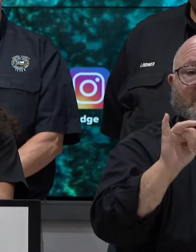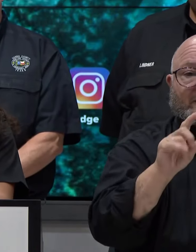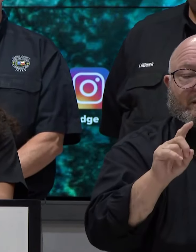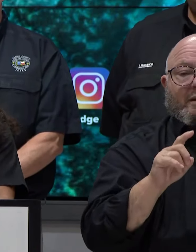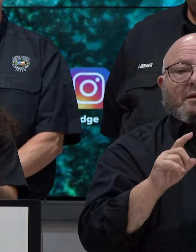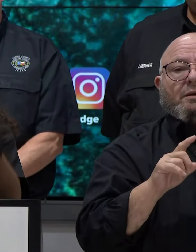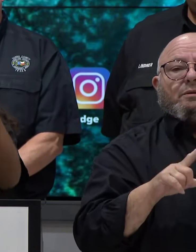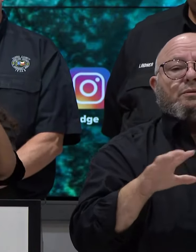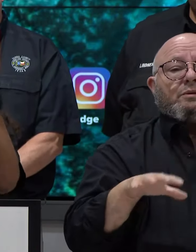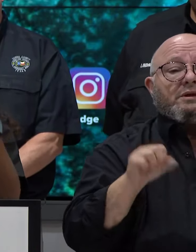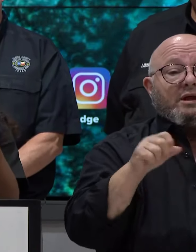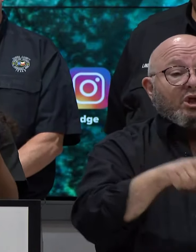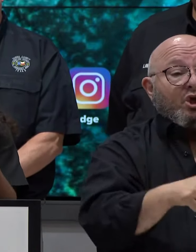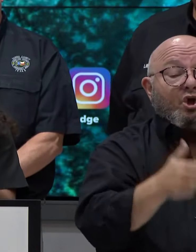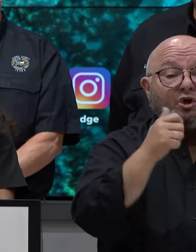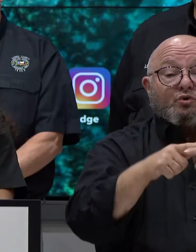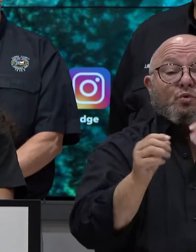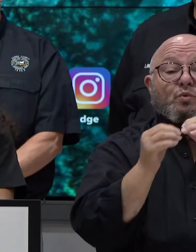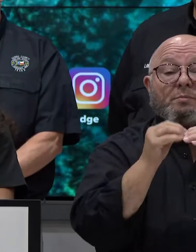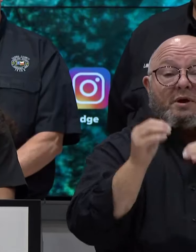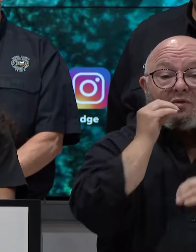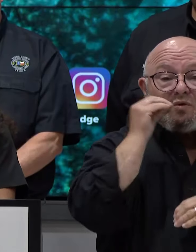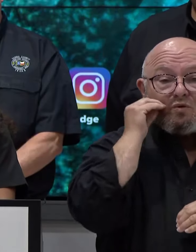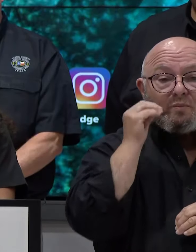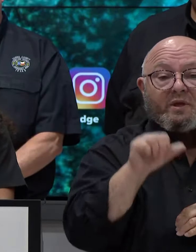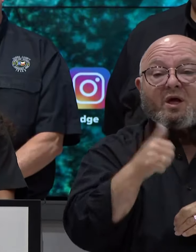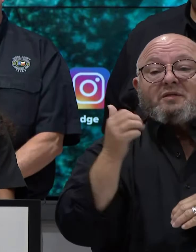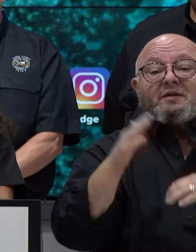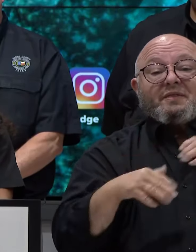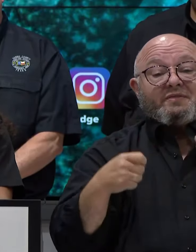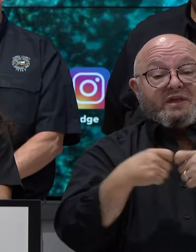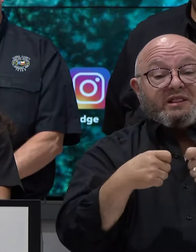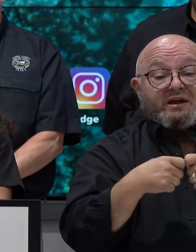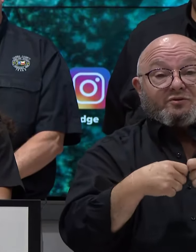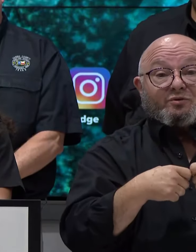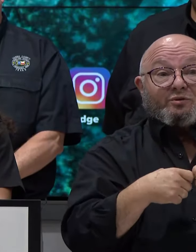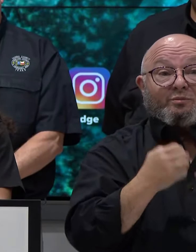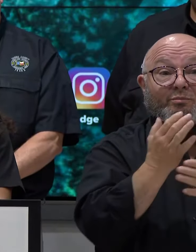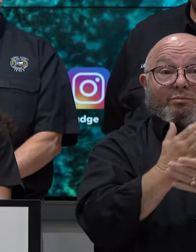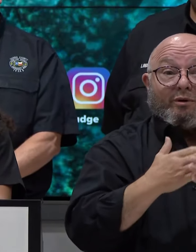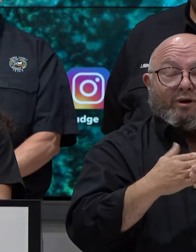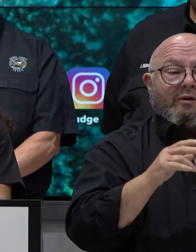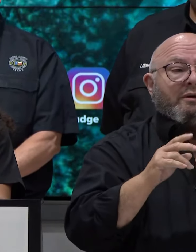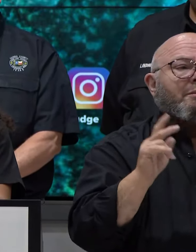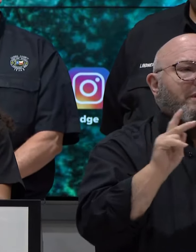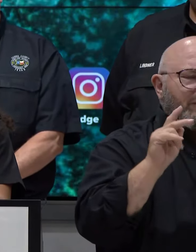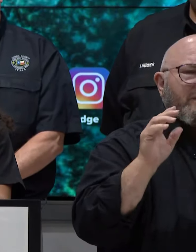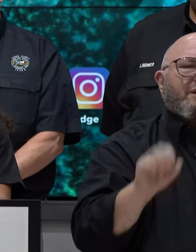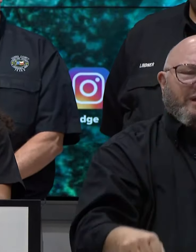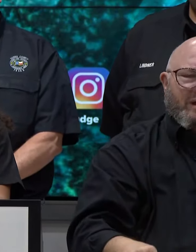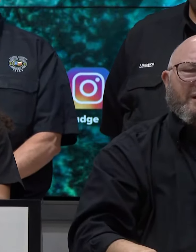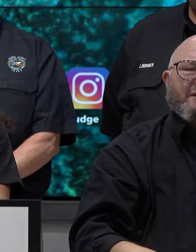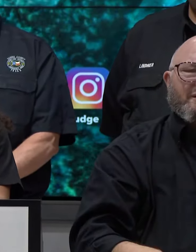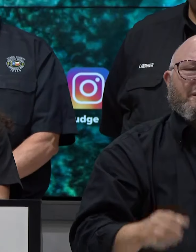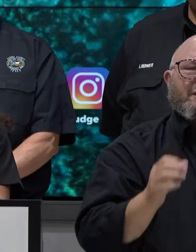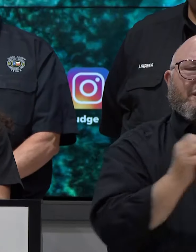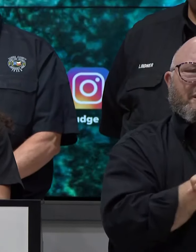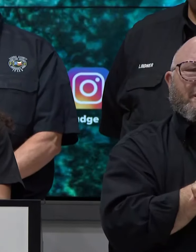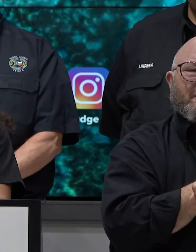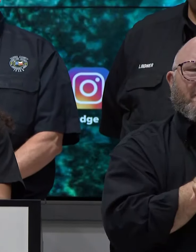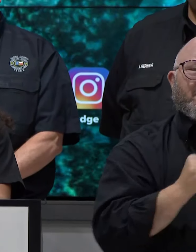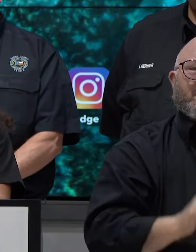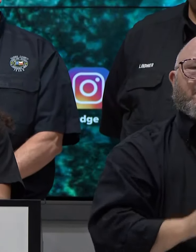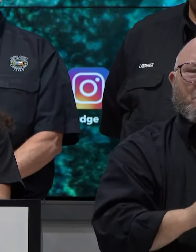longer to repair the home, besides the electrical part, that people can get support. What gives me